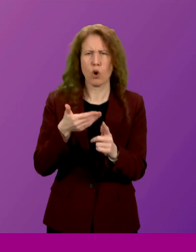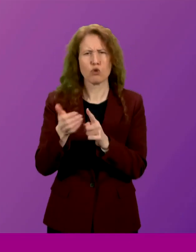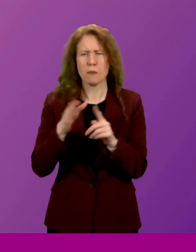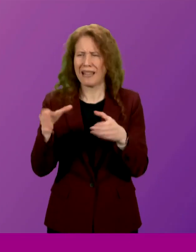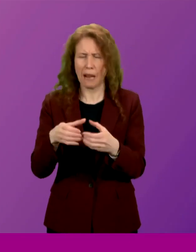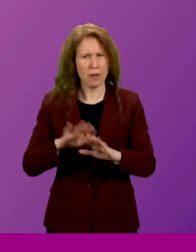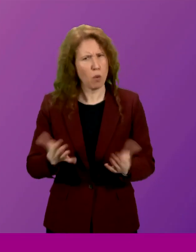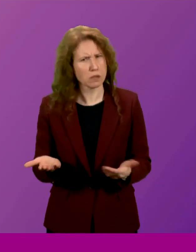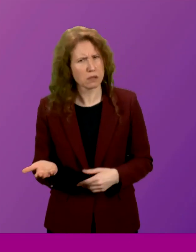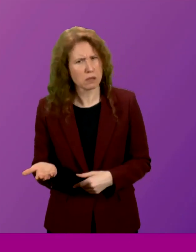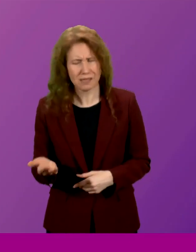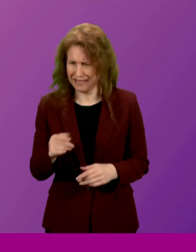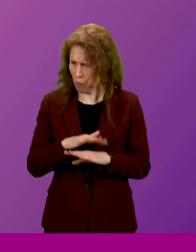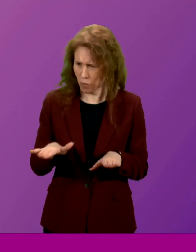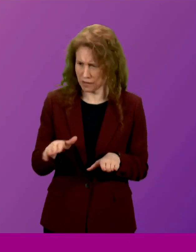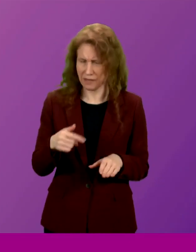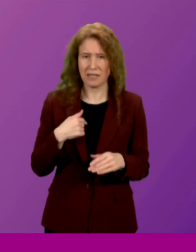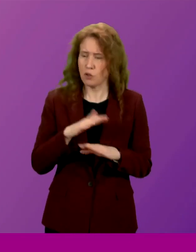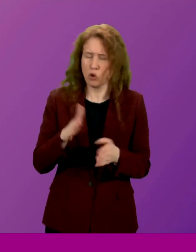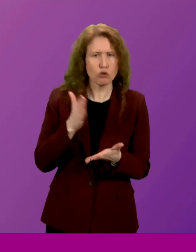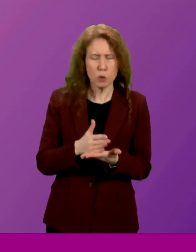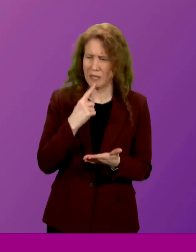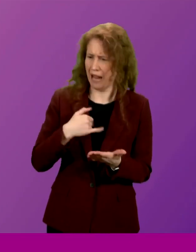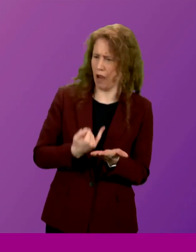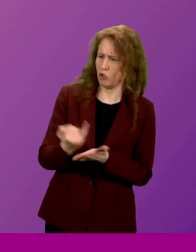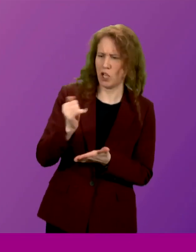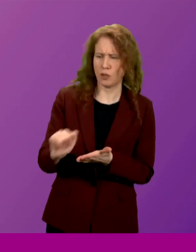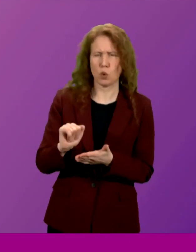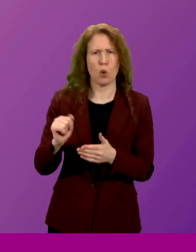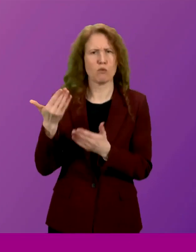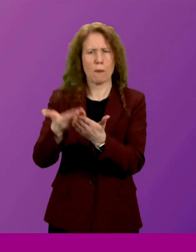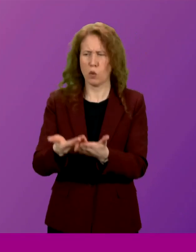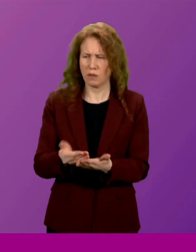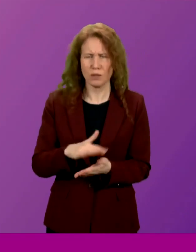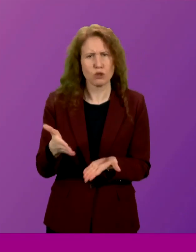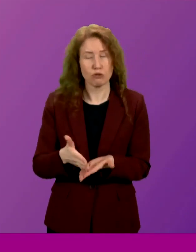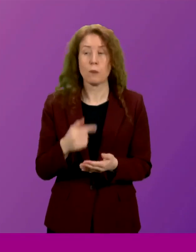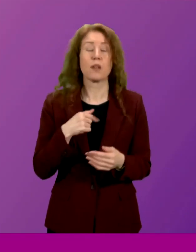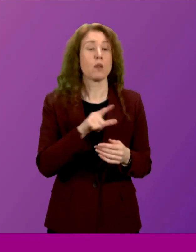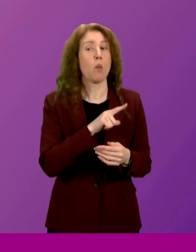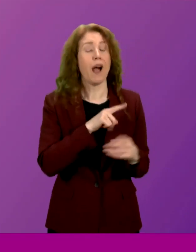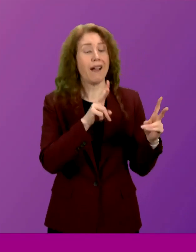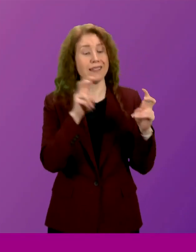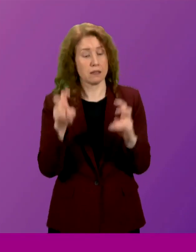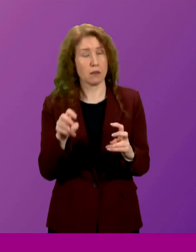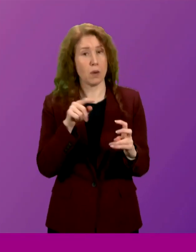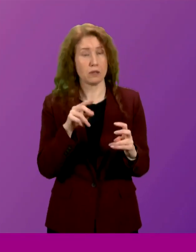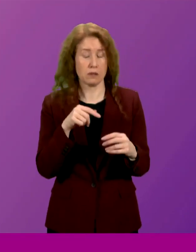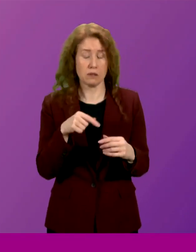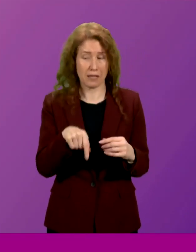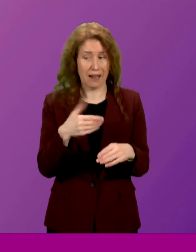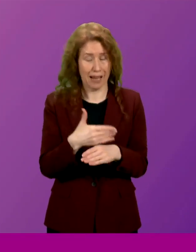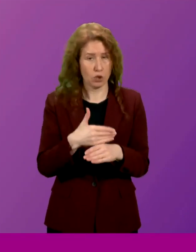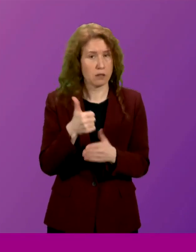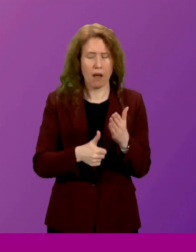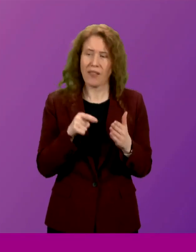that was not supported. Now, the reason why I cited the action that I cited at the beginning is that